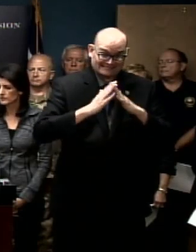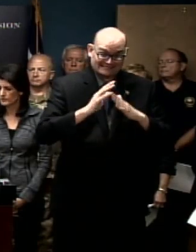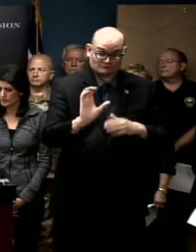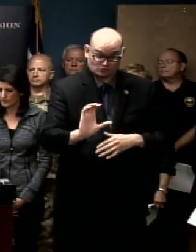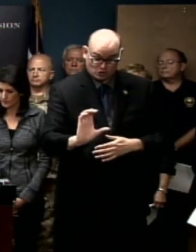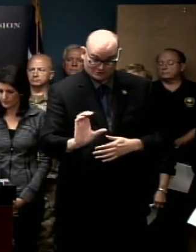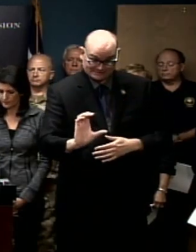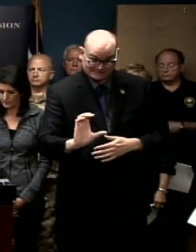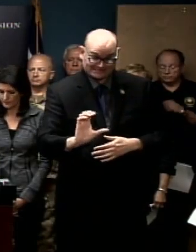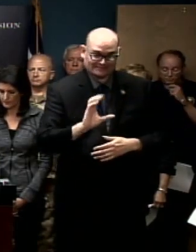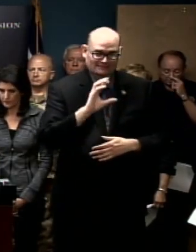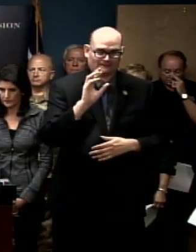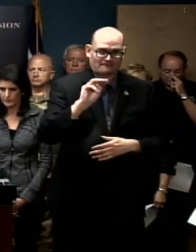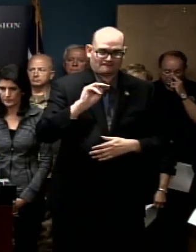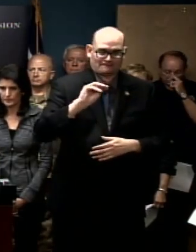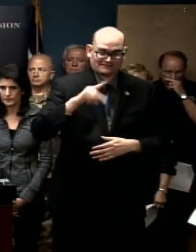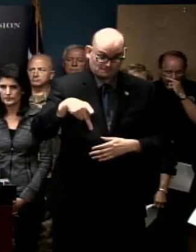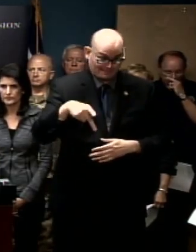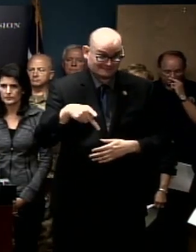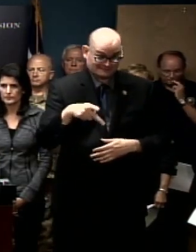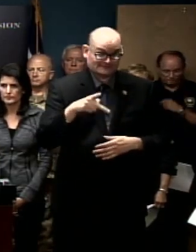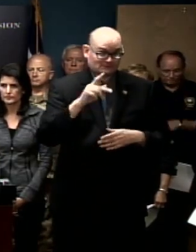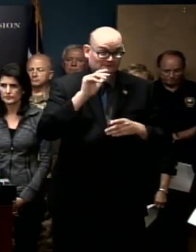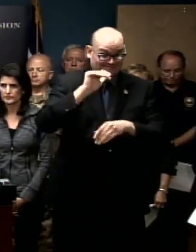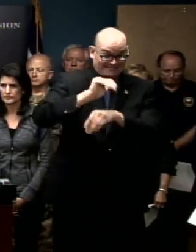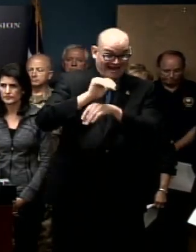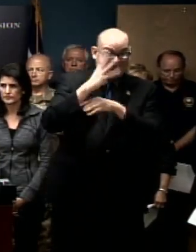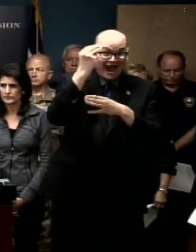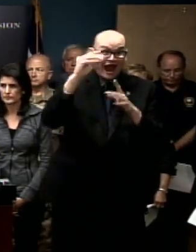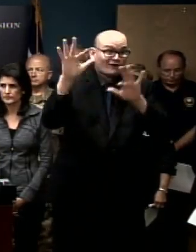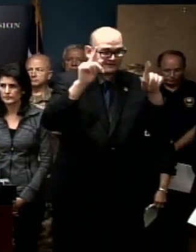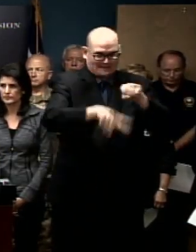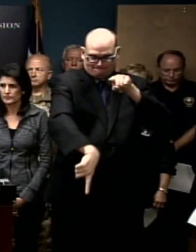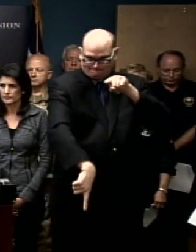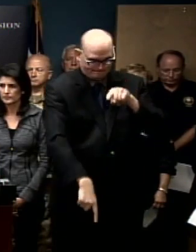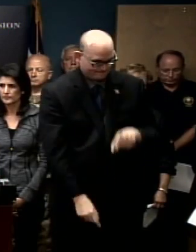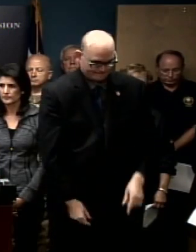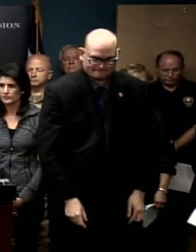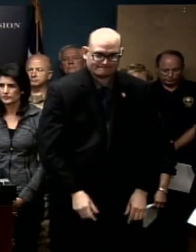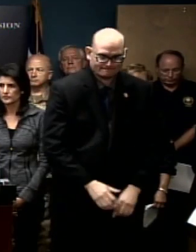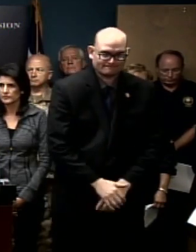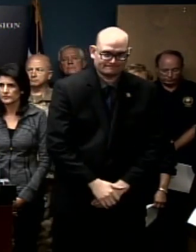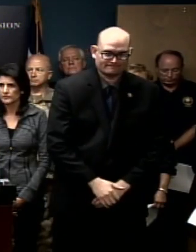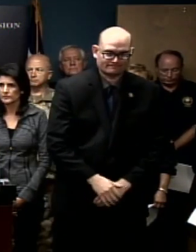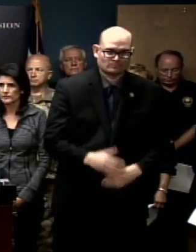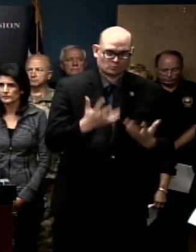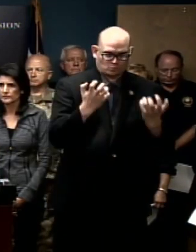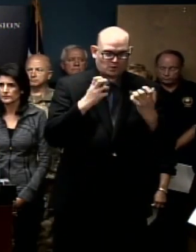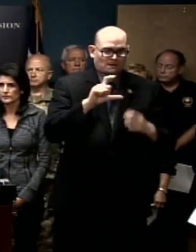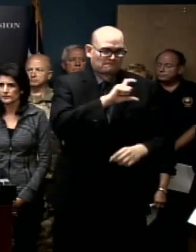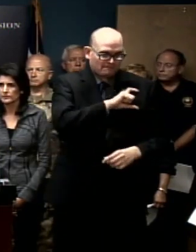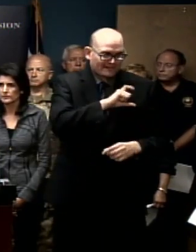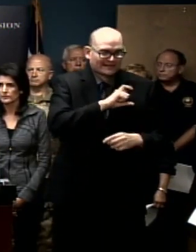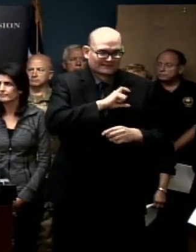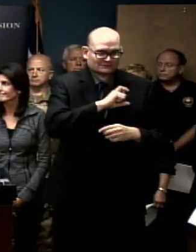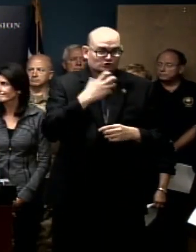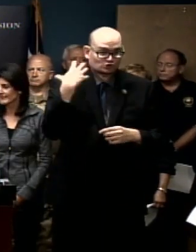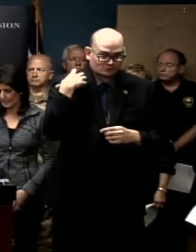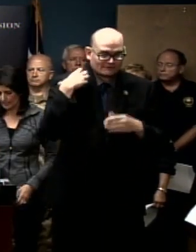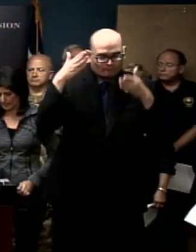we will continue to monitor these areas and provide security to our sheriffs and chiefs upon their